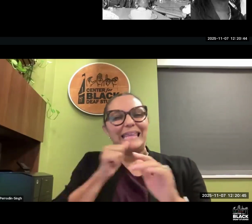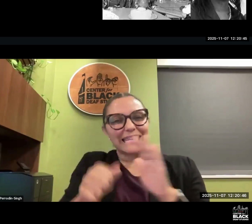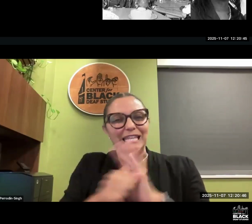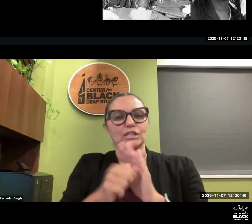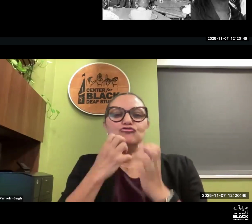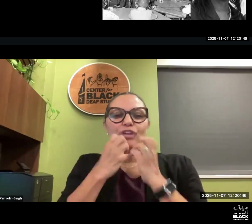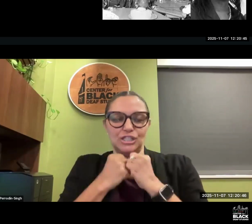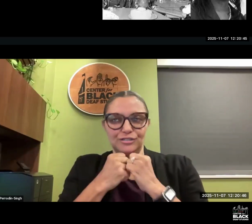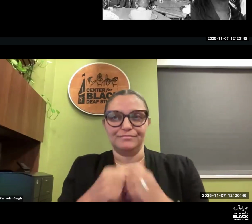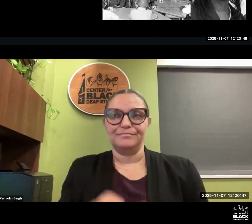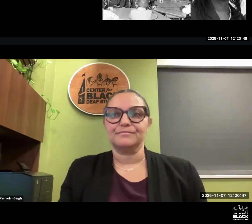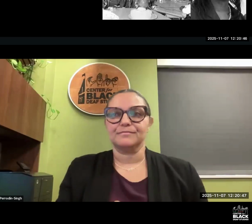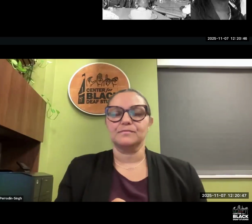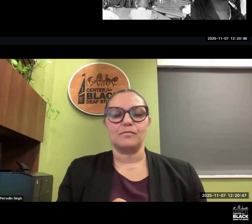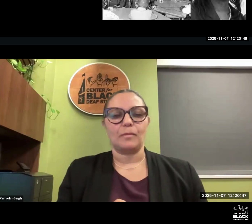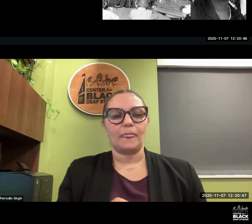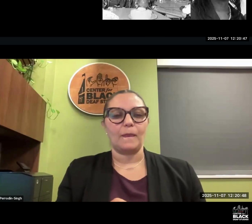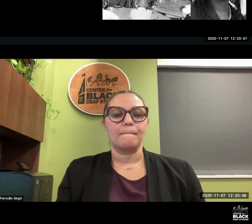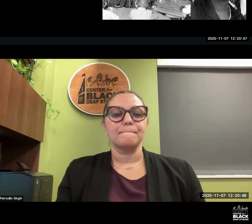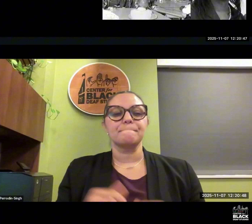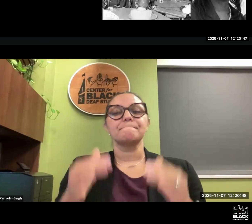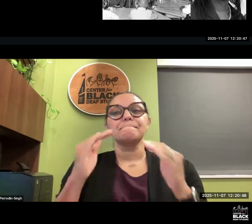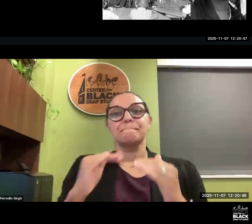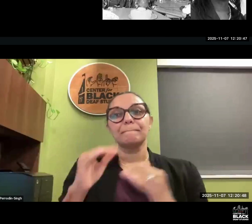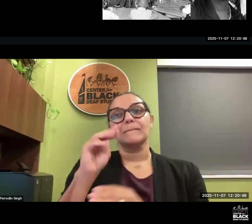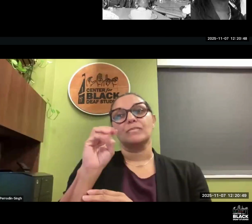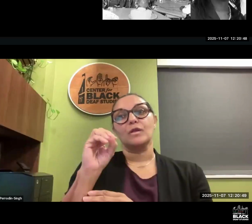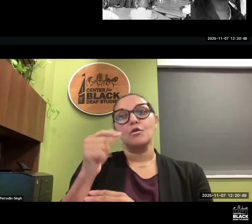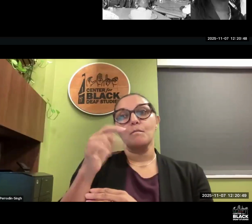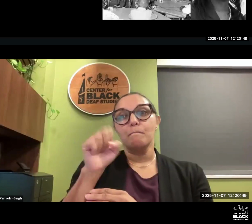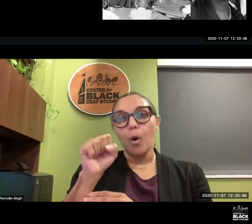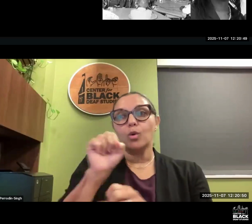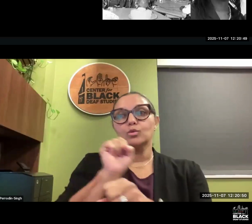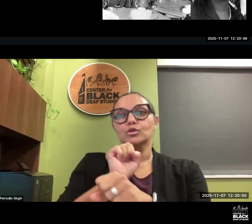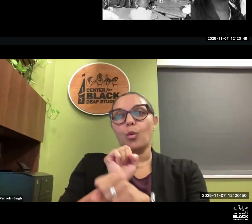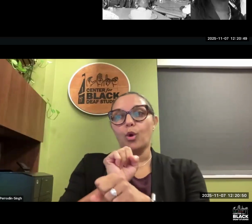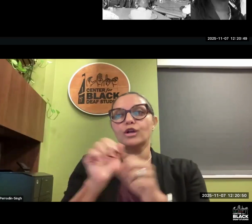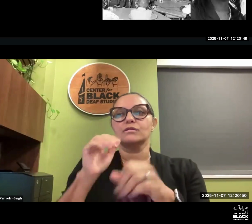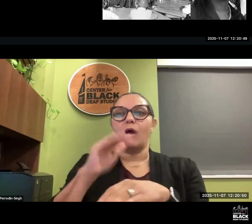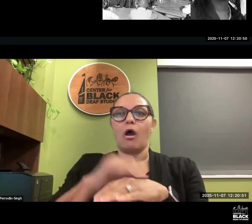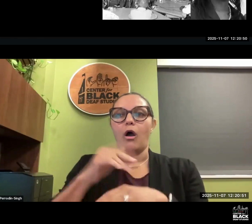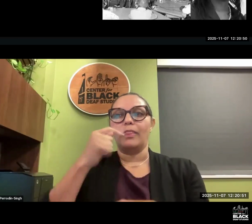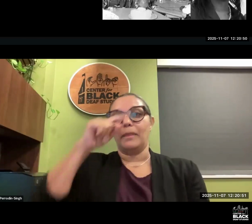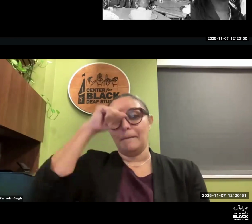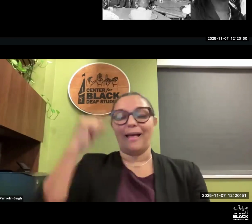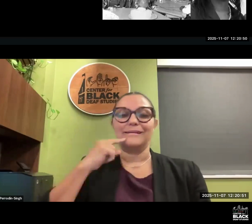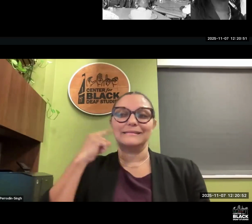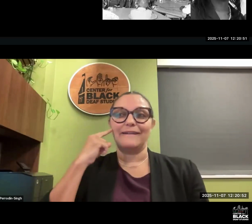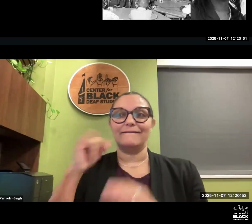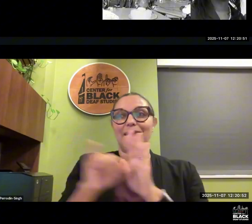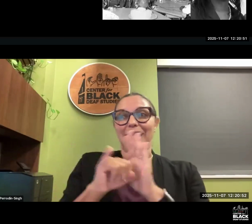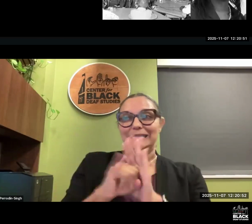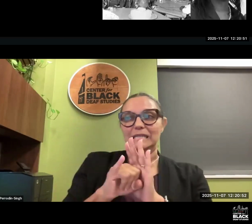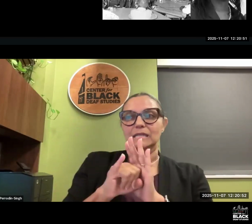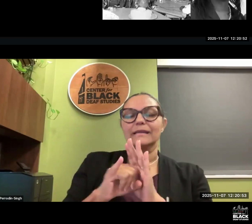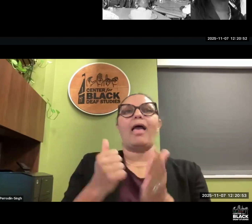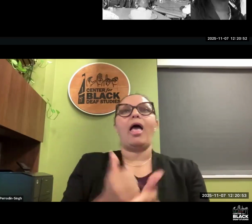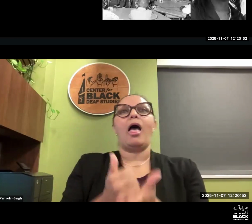literature. It was really a discovery of a hidden treasure. And then we have Moak's work on